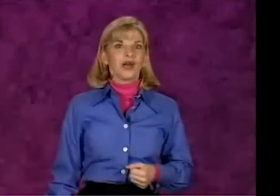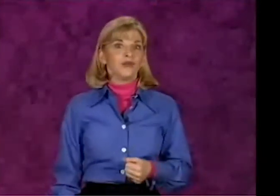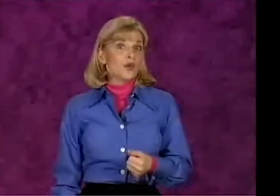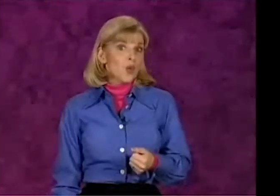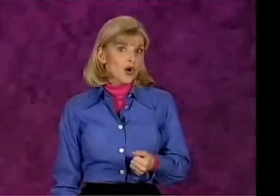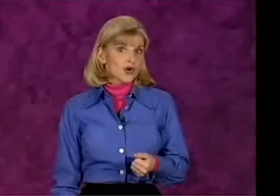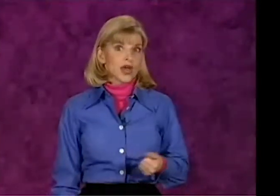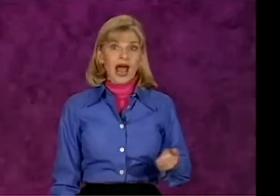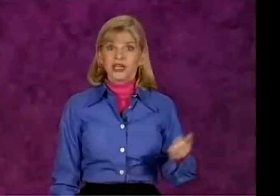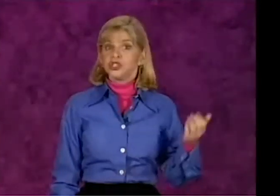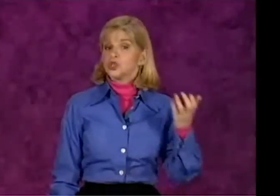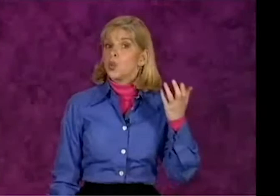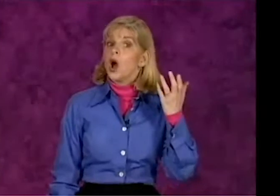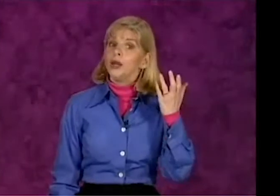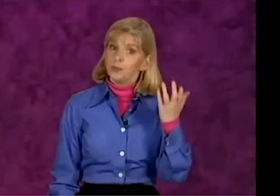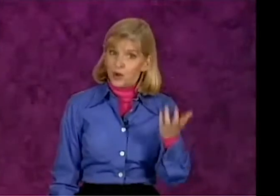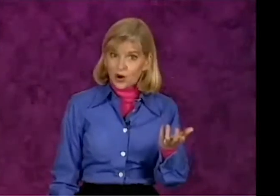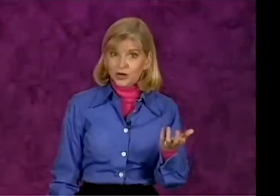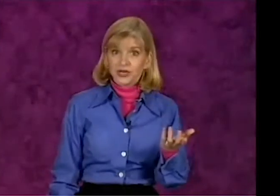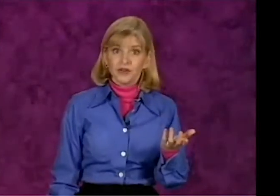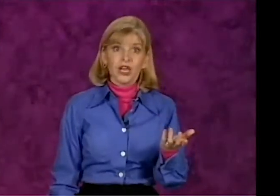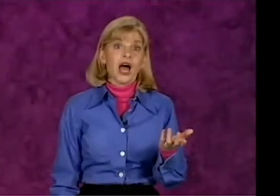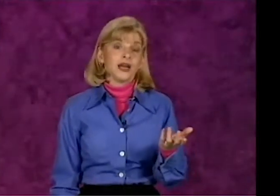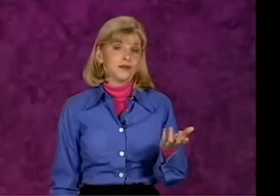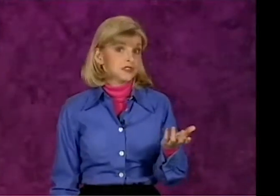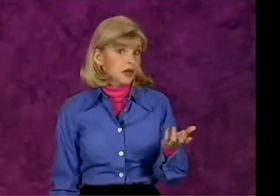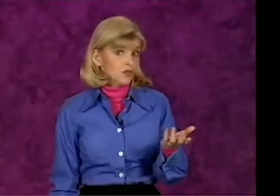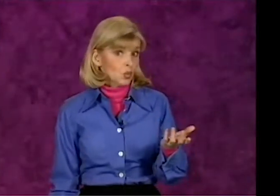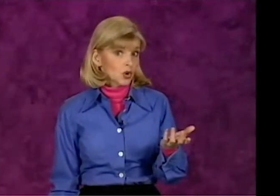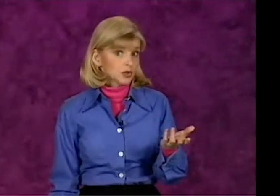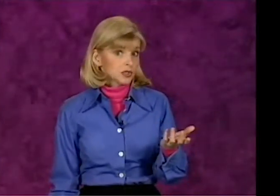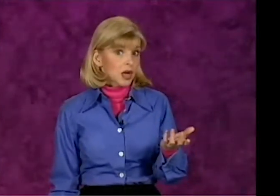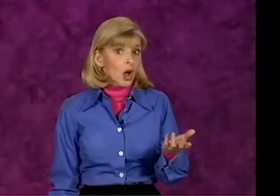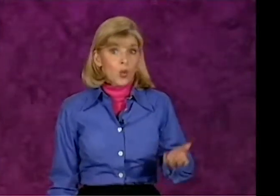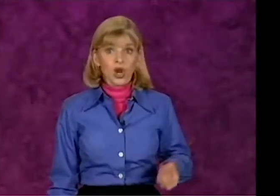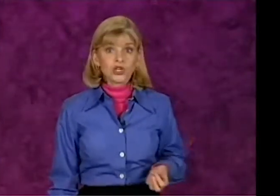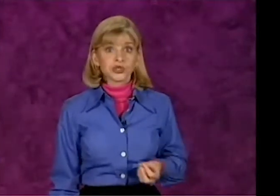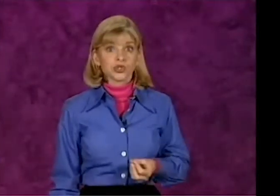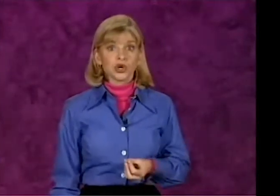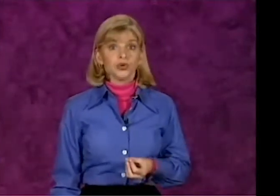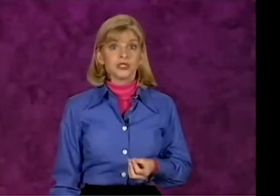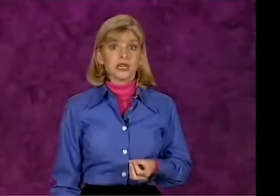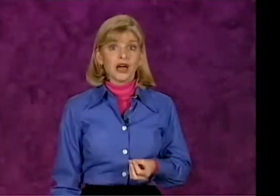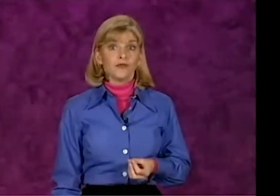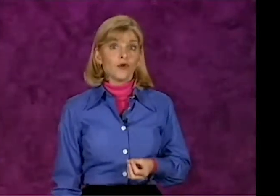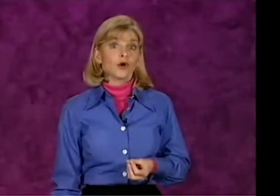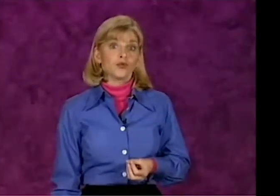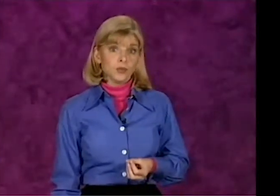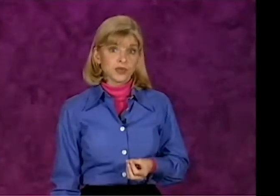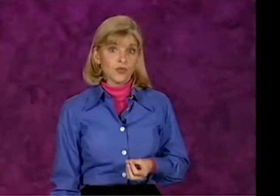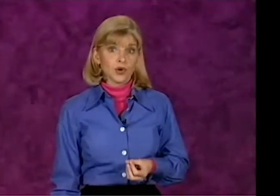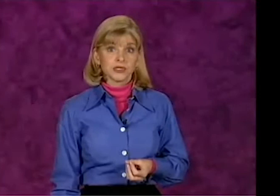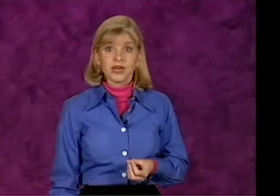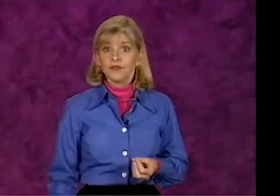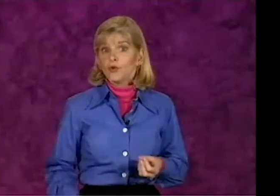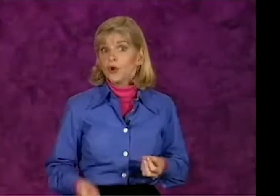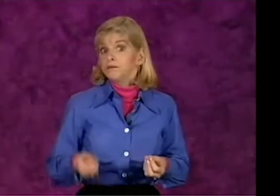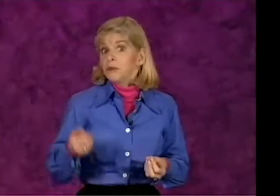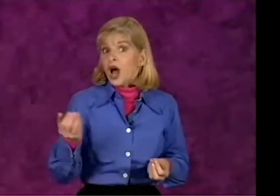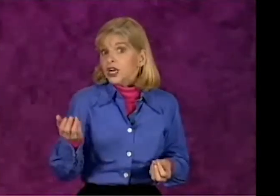for word as just one part of a line of several words. We'll also show you the sign for groups of words that form a